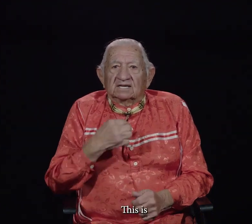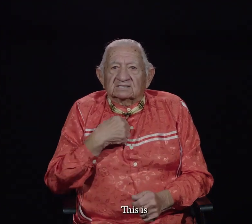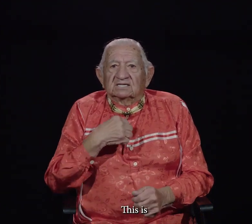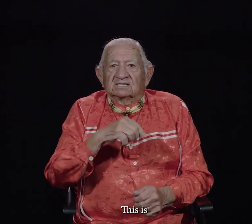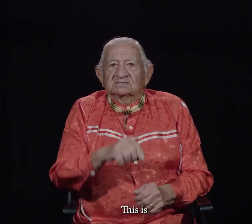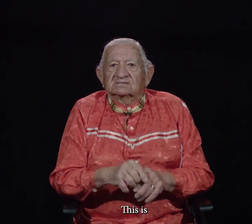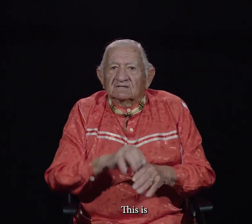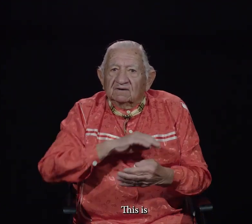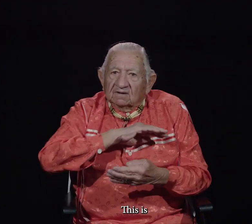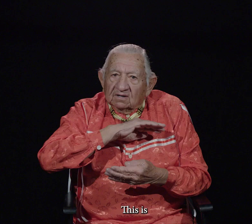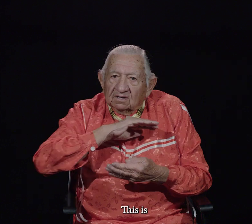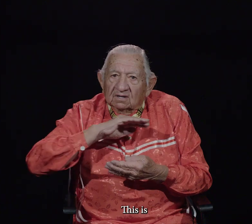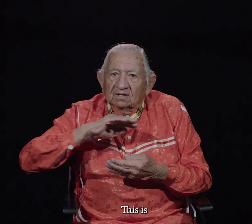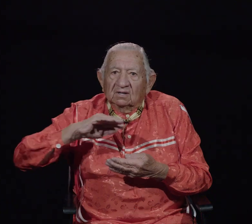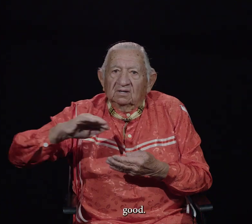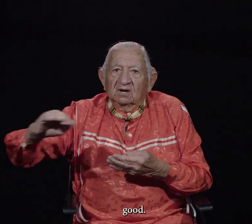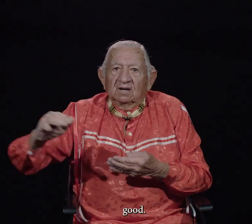This is good